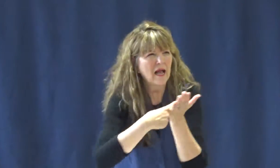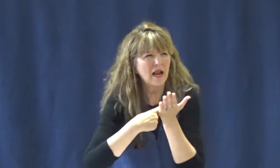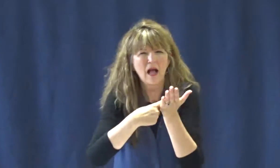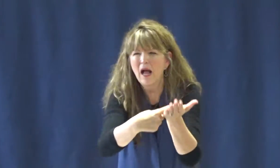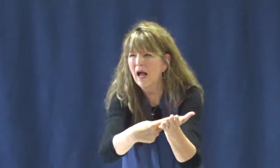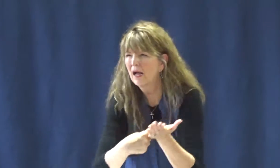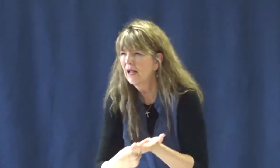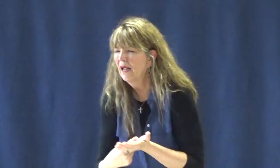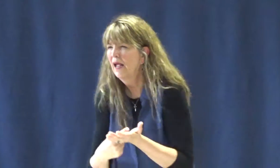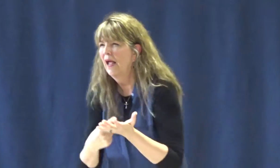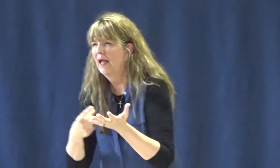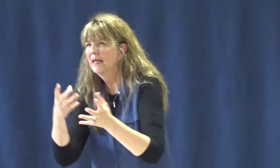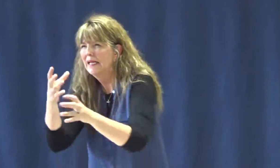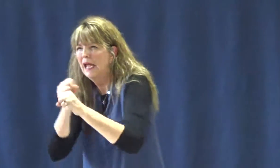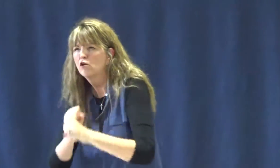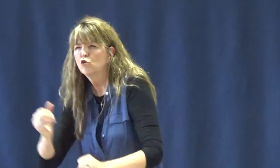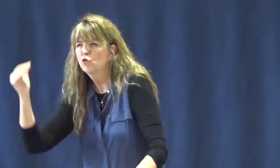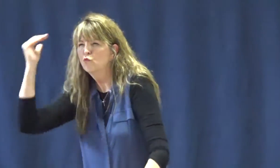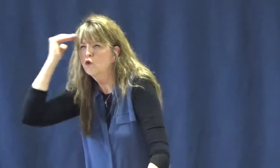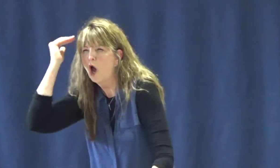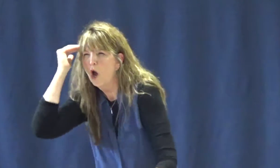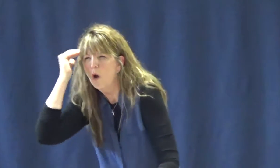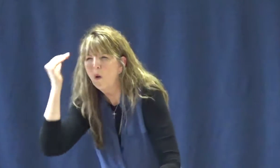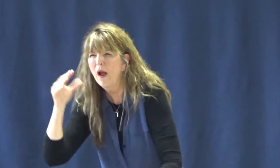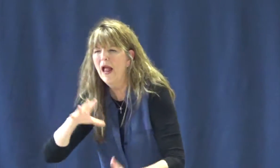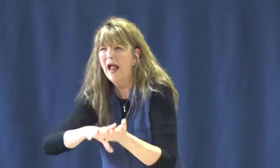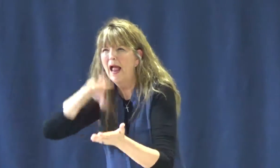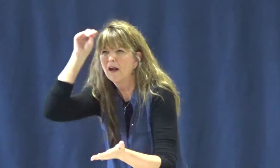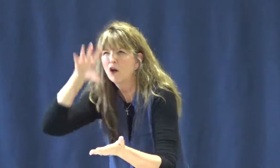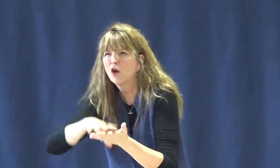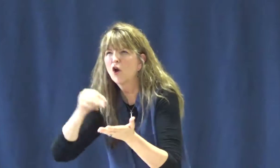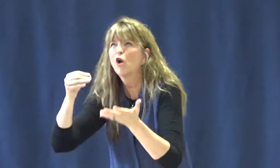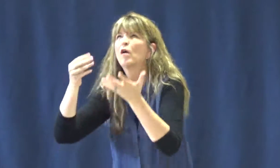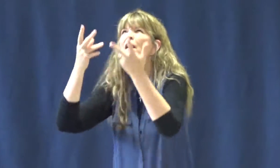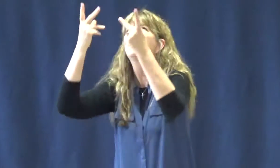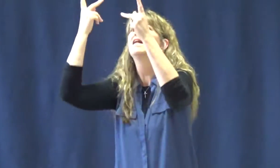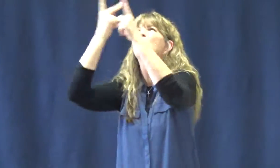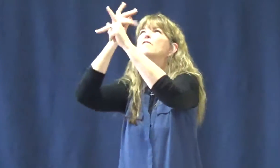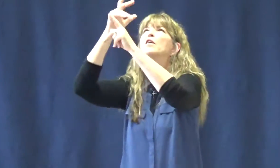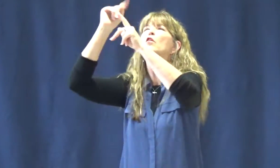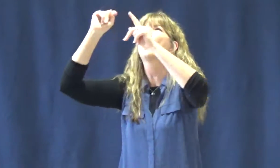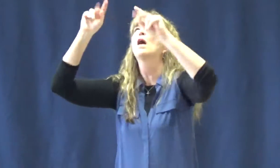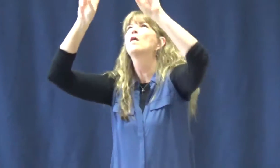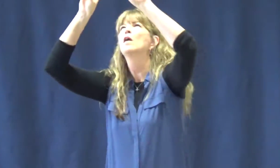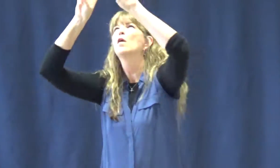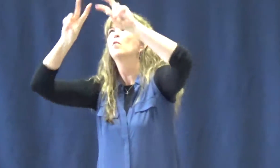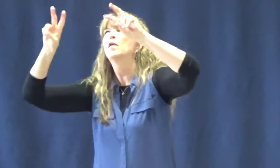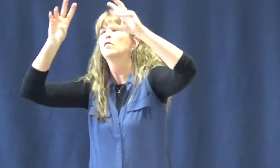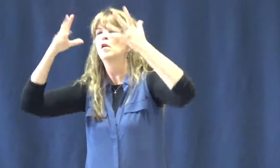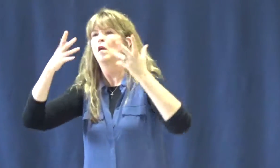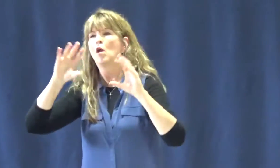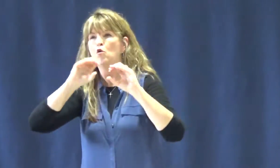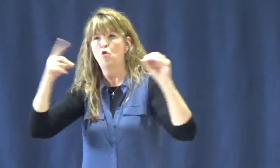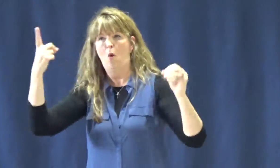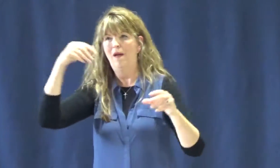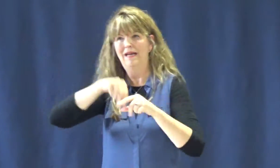discuss deeply and get to know and to learn and to figure out.